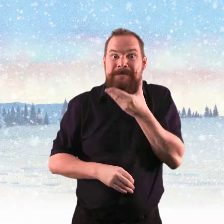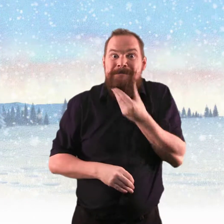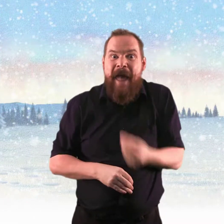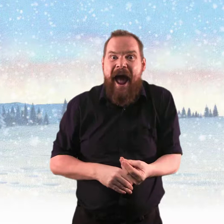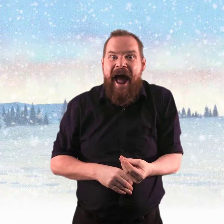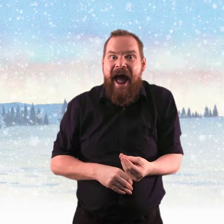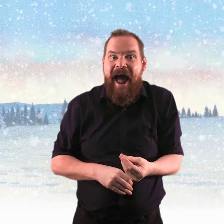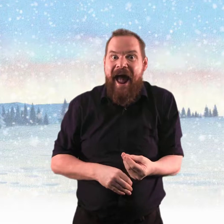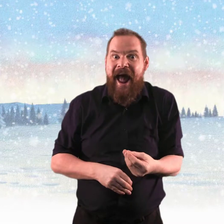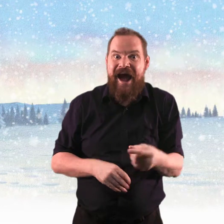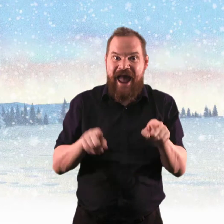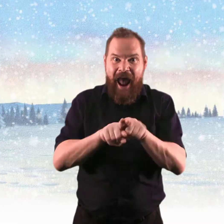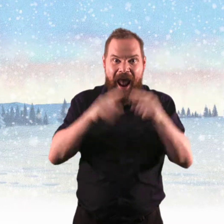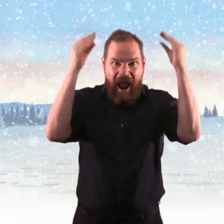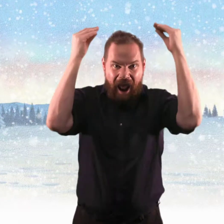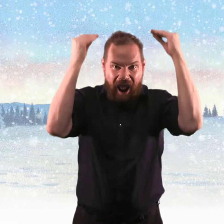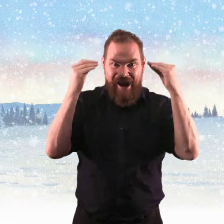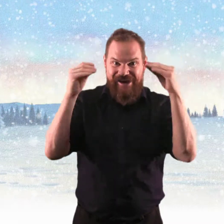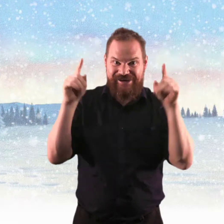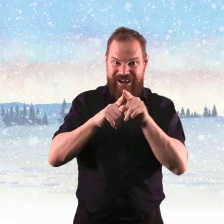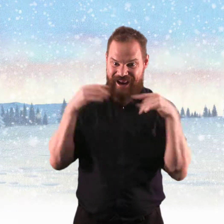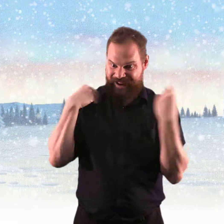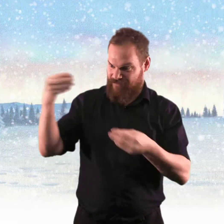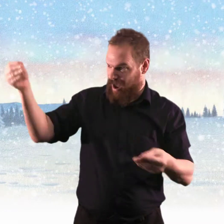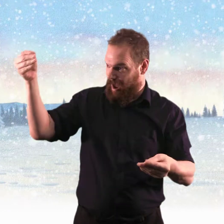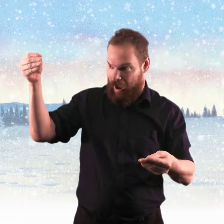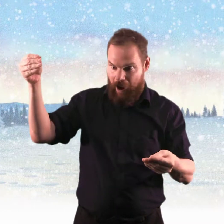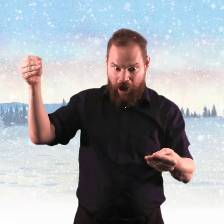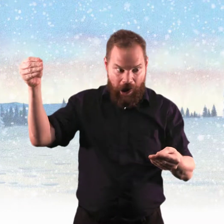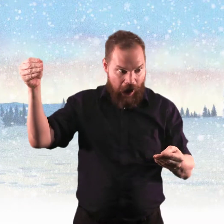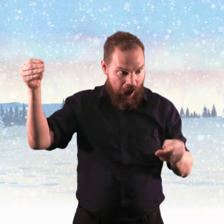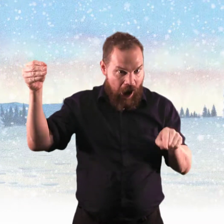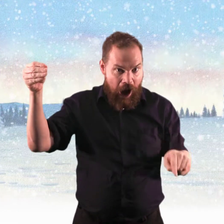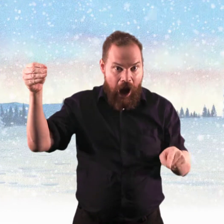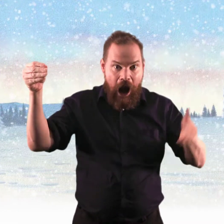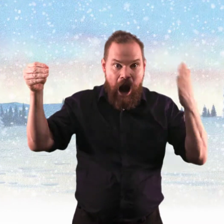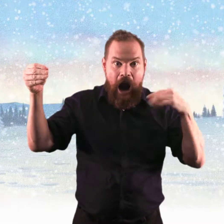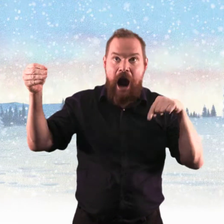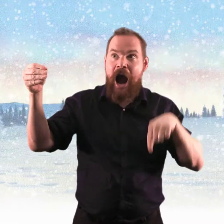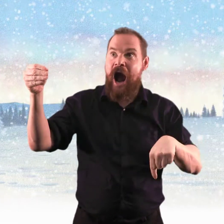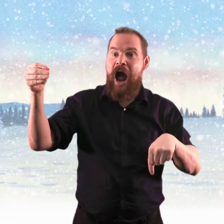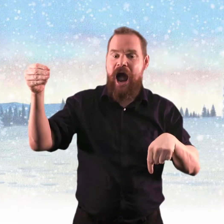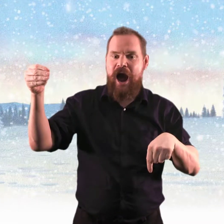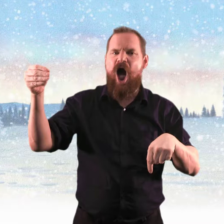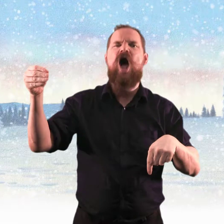Billy, I'm going to make a snowman too, just like this one.